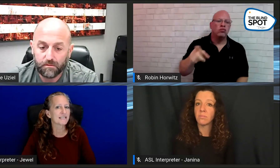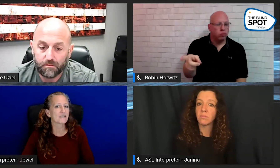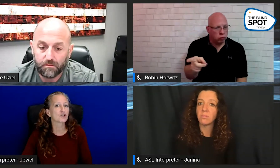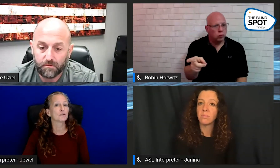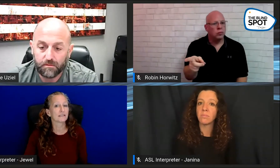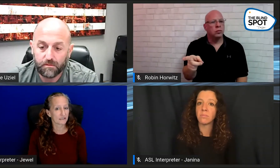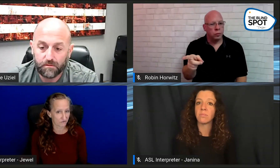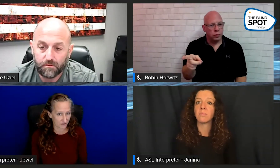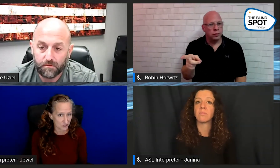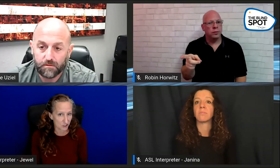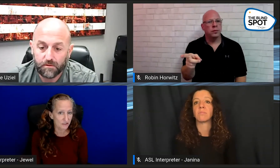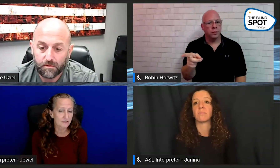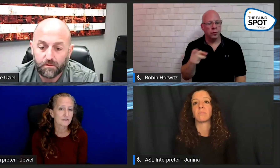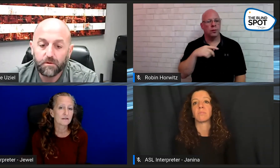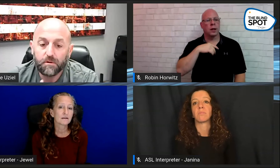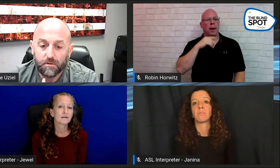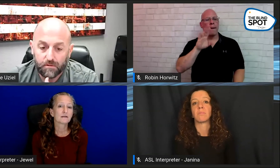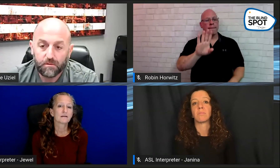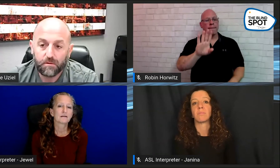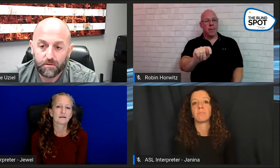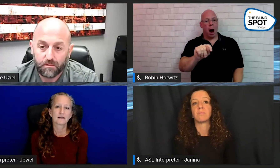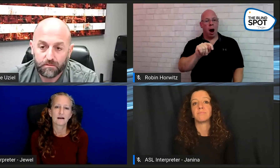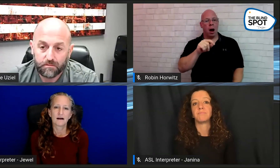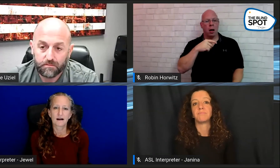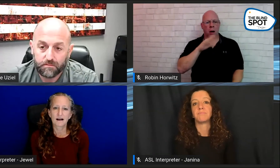has potential in the future.